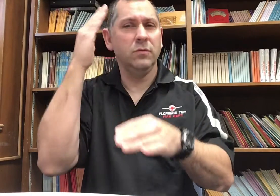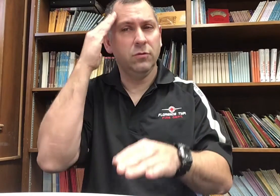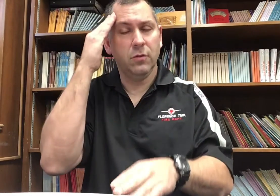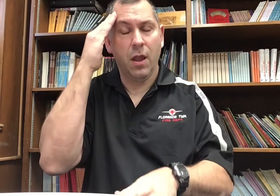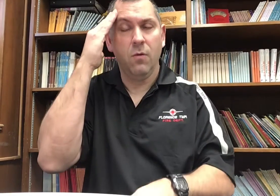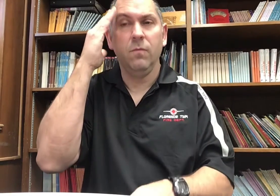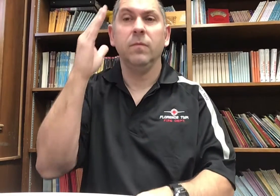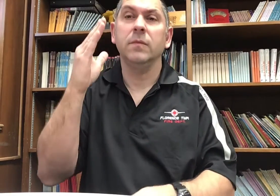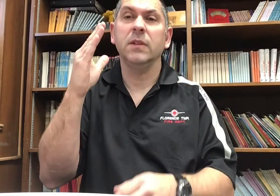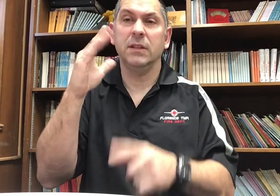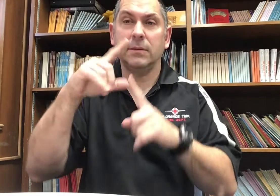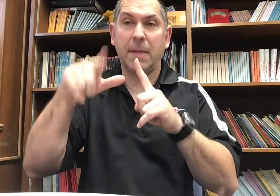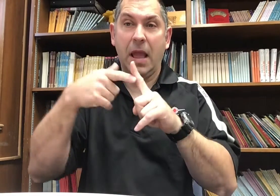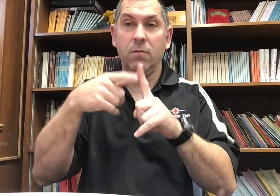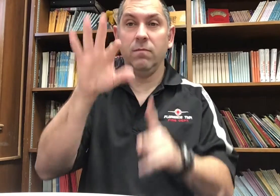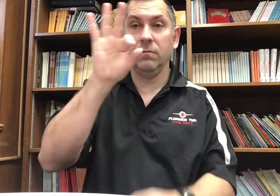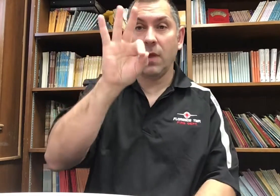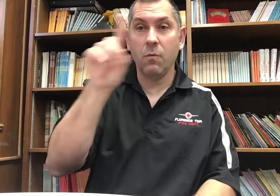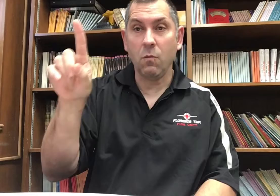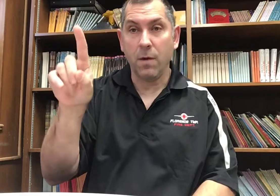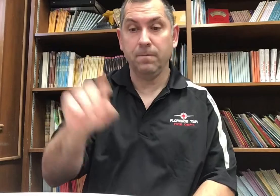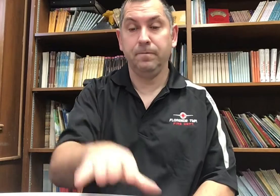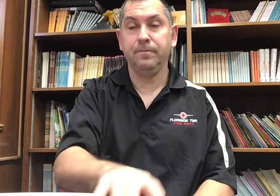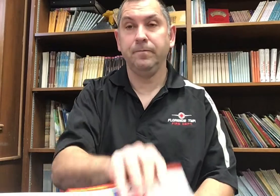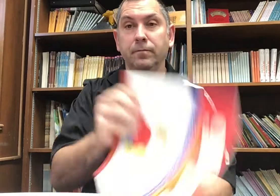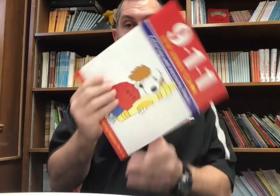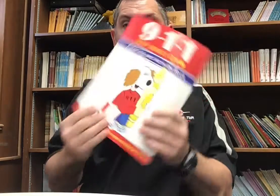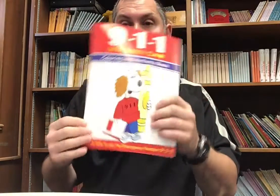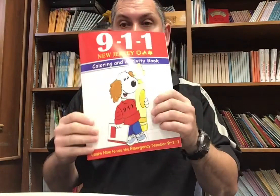So there's some important information you need to know about 911.